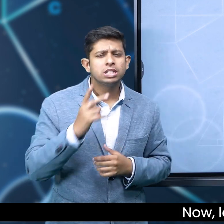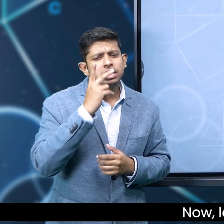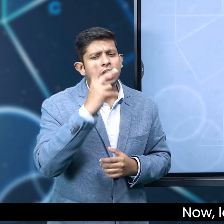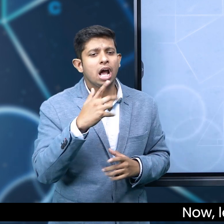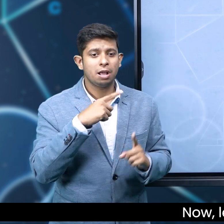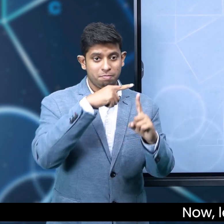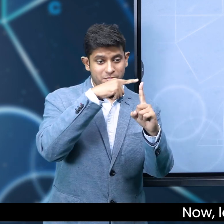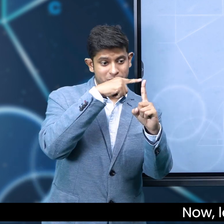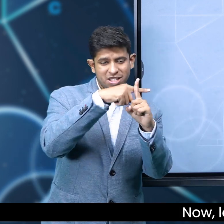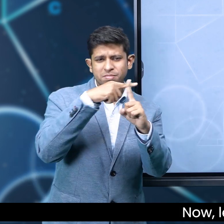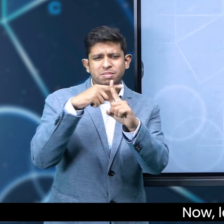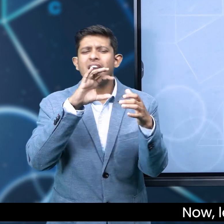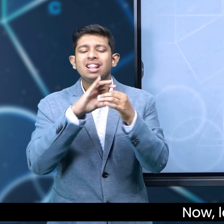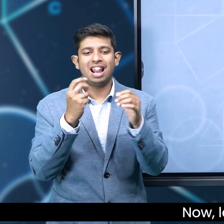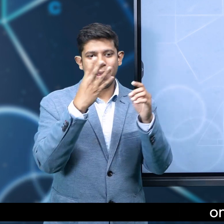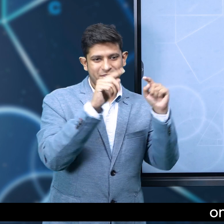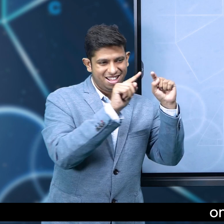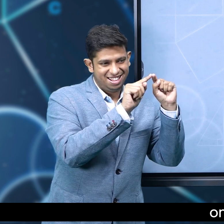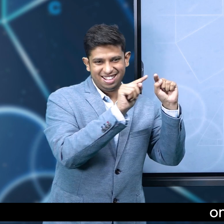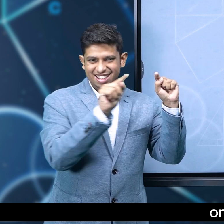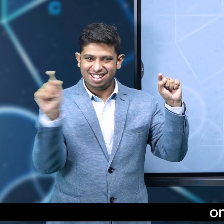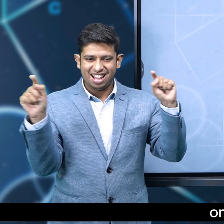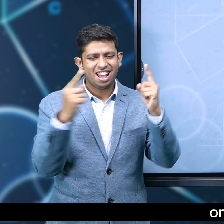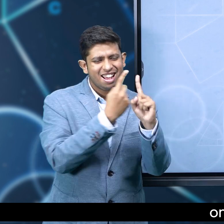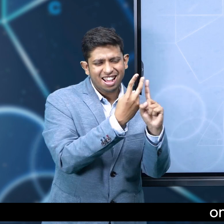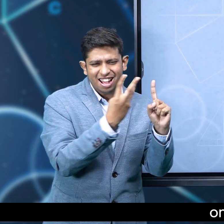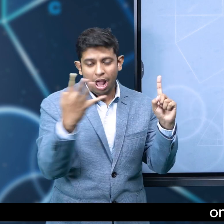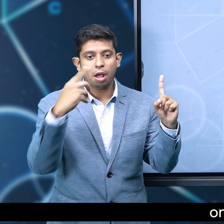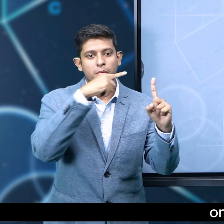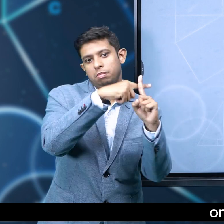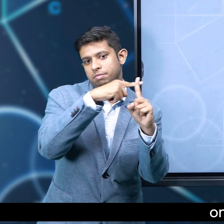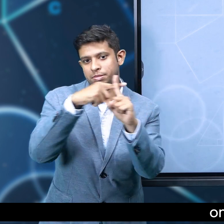Now, let us see the addition on the number line.